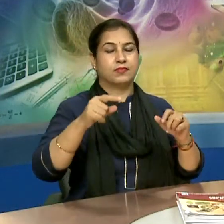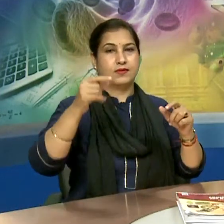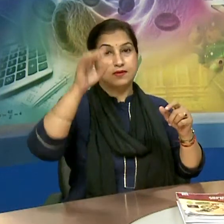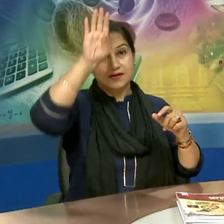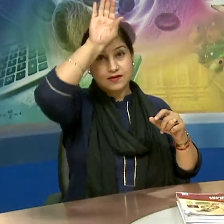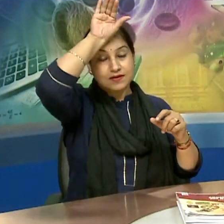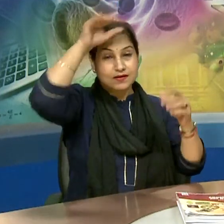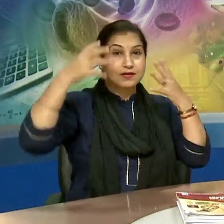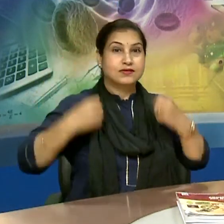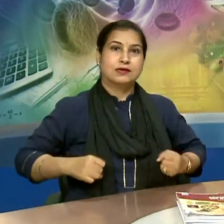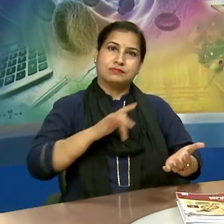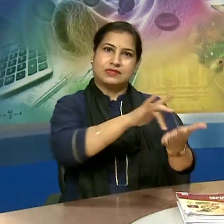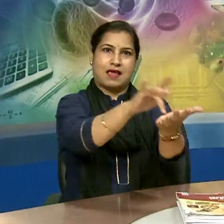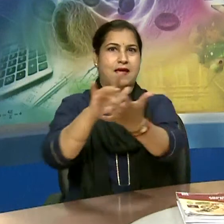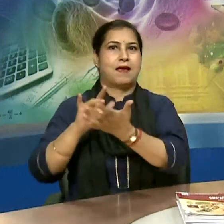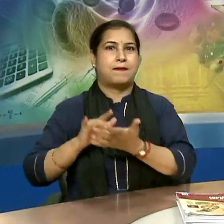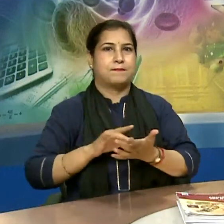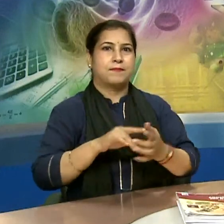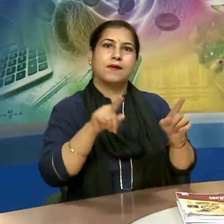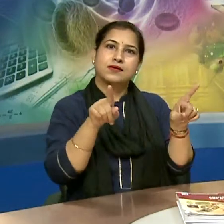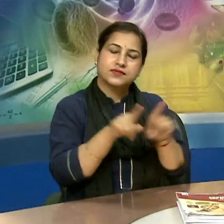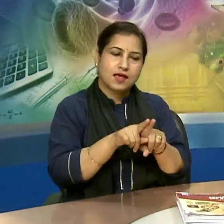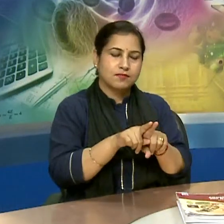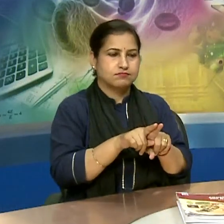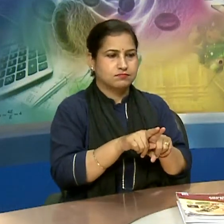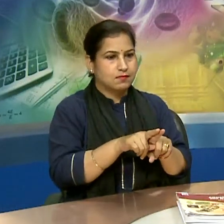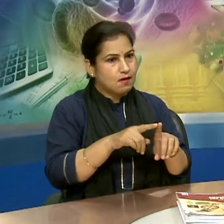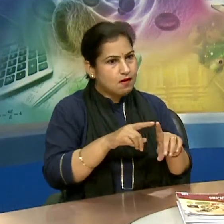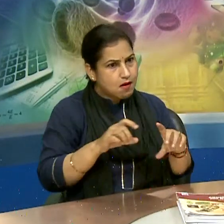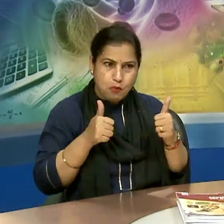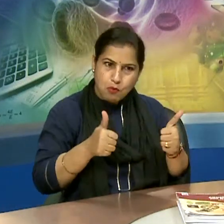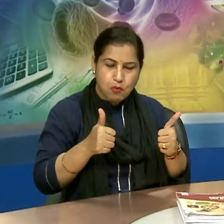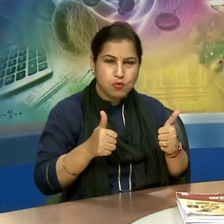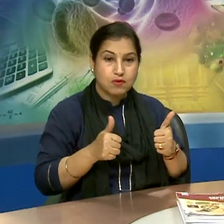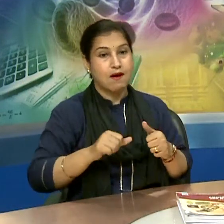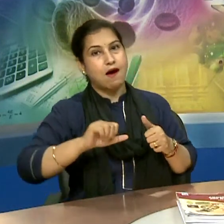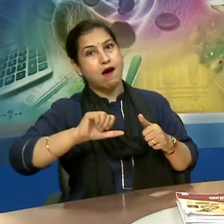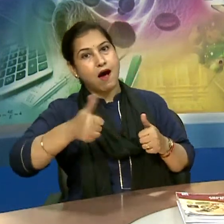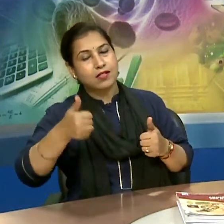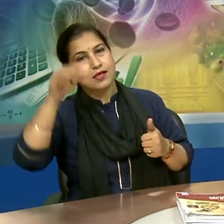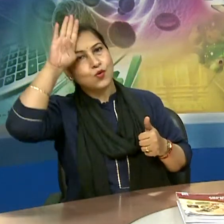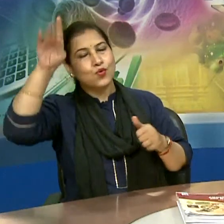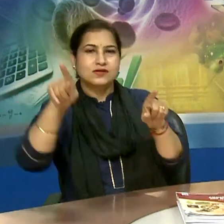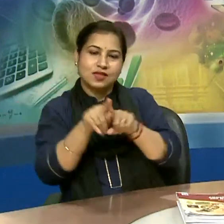they made sure that the cubit was